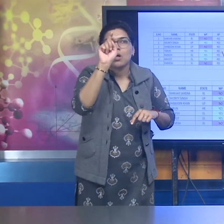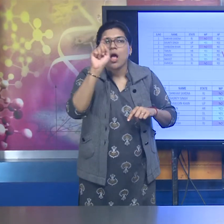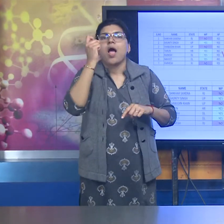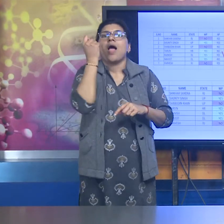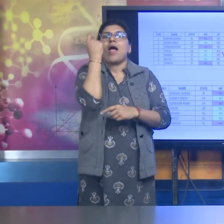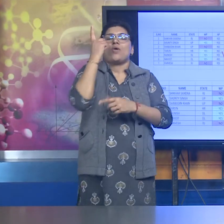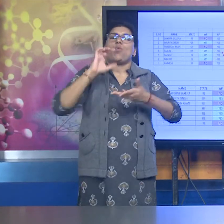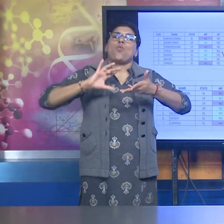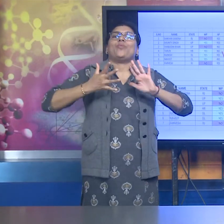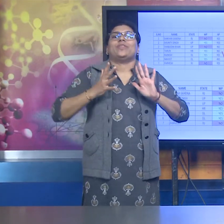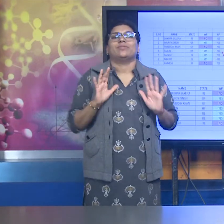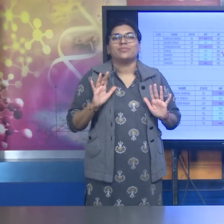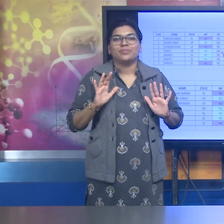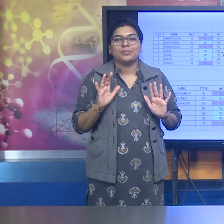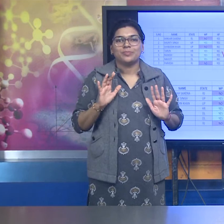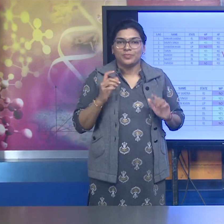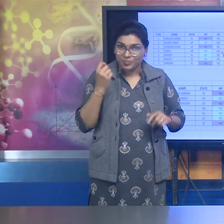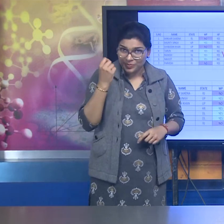in computers so you can